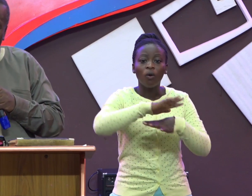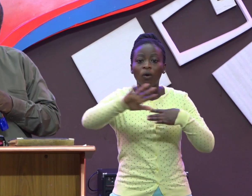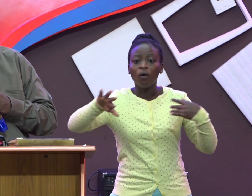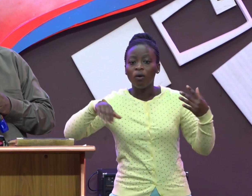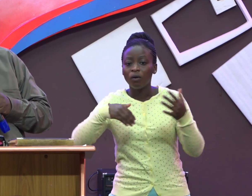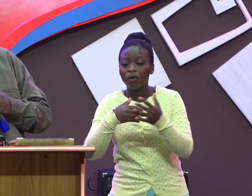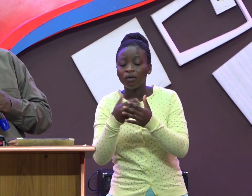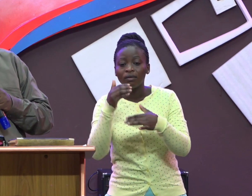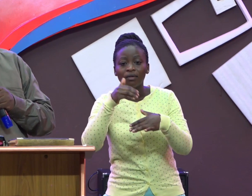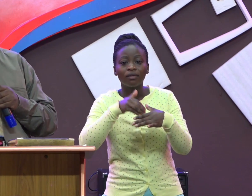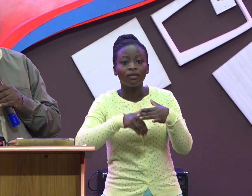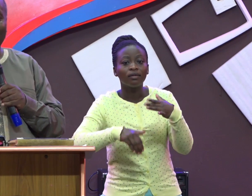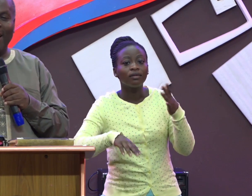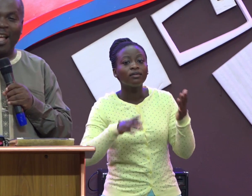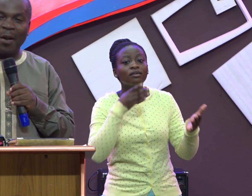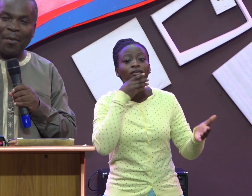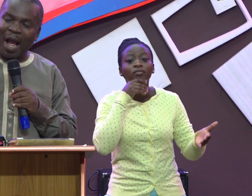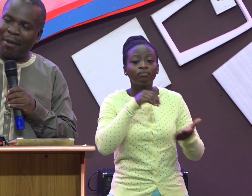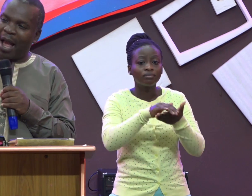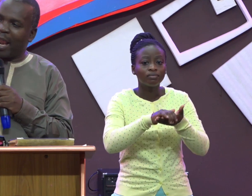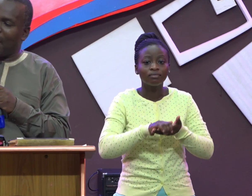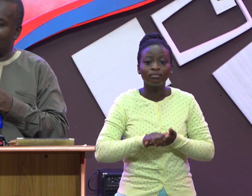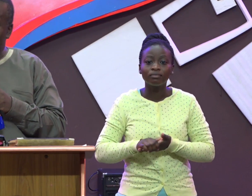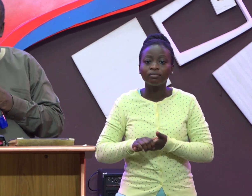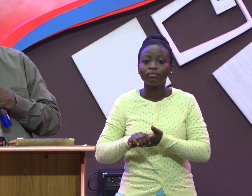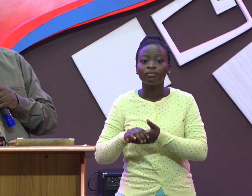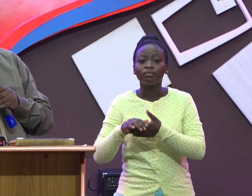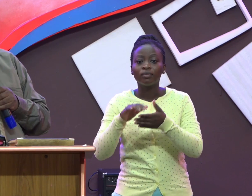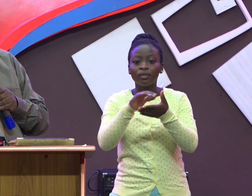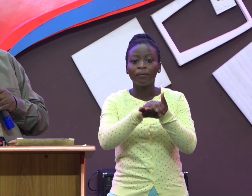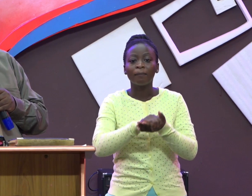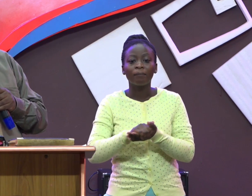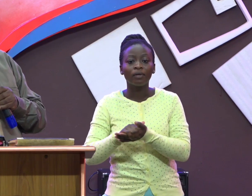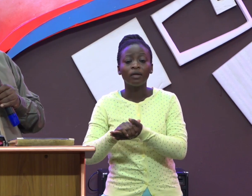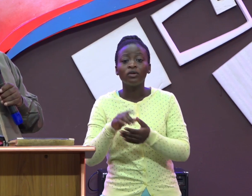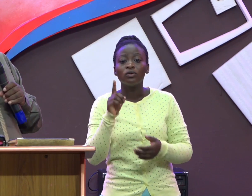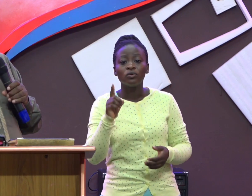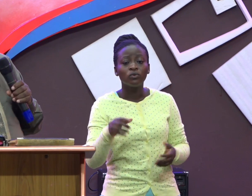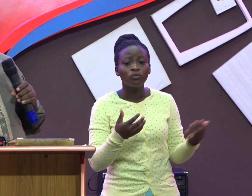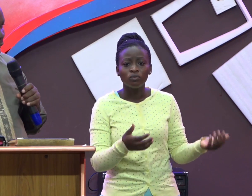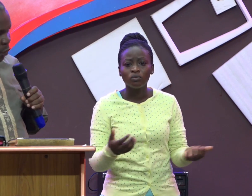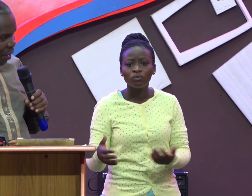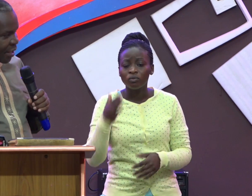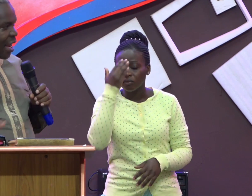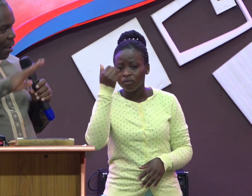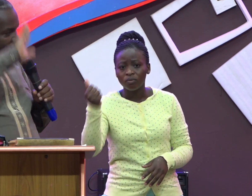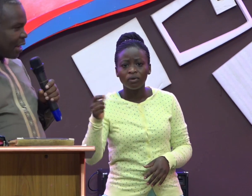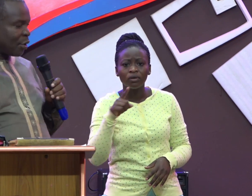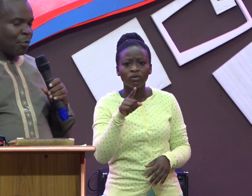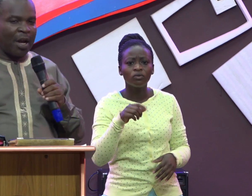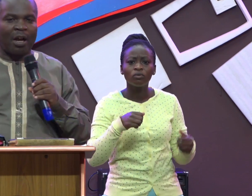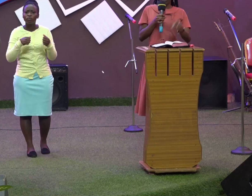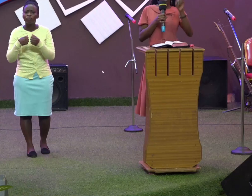mwami kulikayo. Everything husband will come back. Mwabaana lwaki muntawaanya. You children, why are you bothering me? Atuuka ekisa